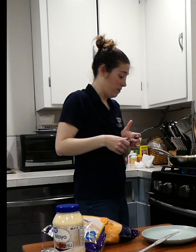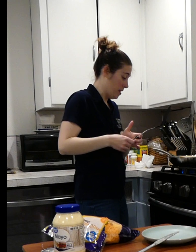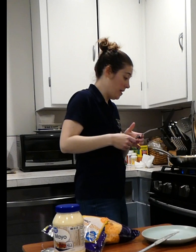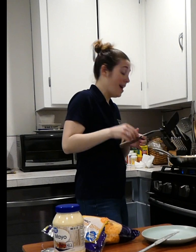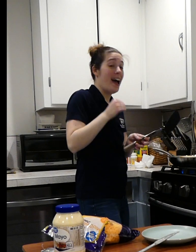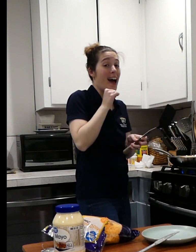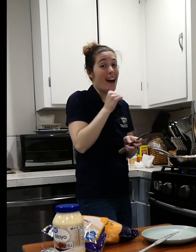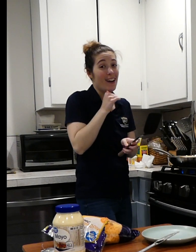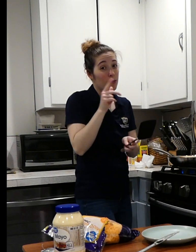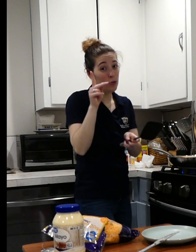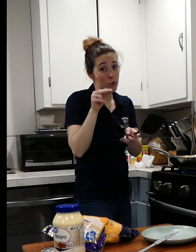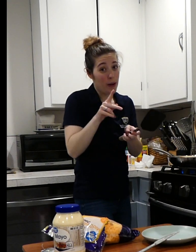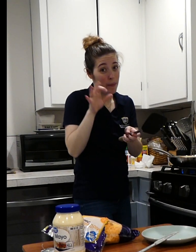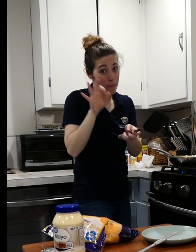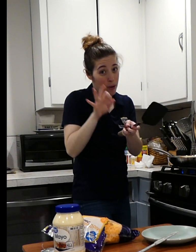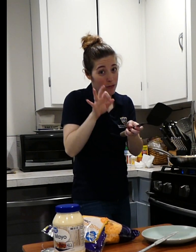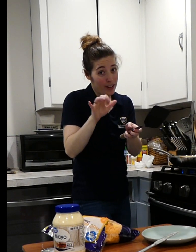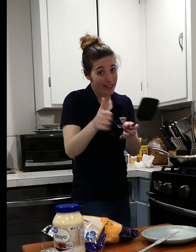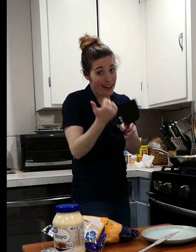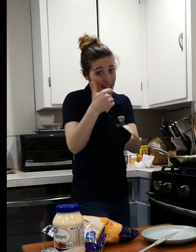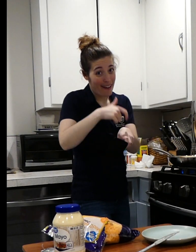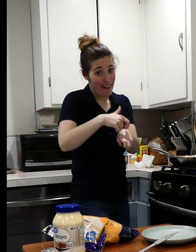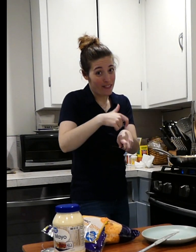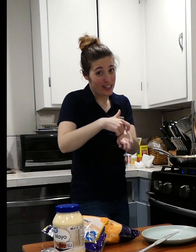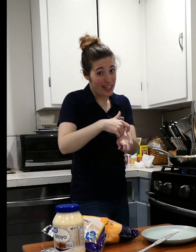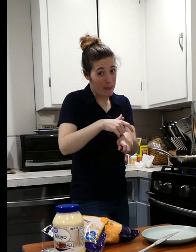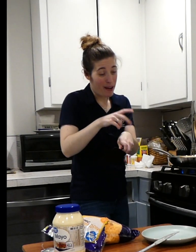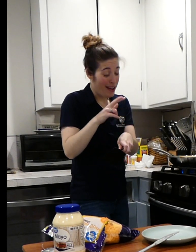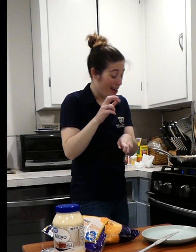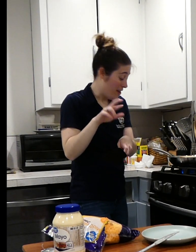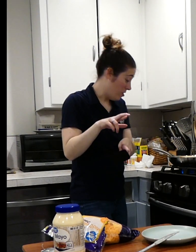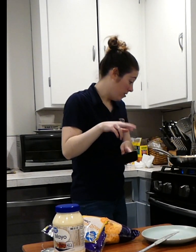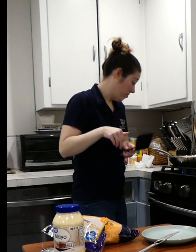okay? I don't do it perfectly every time either.